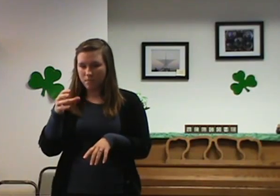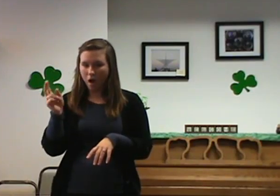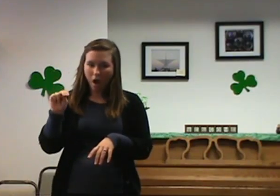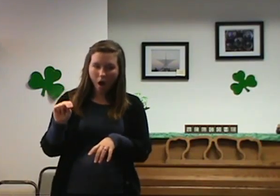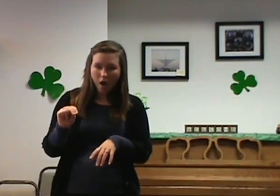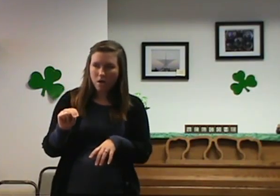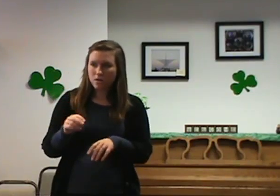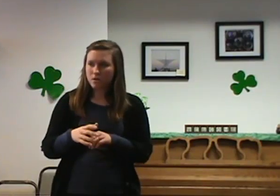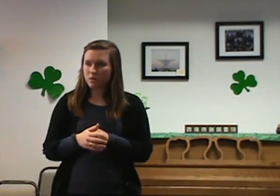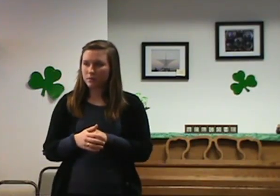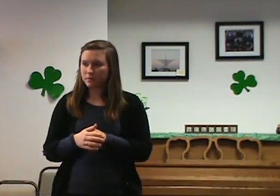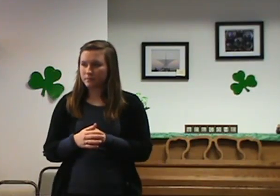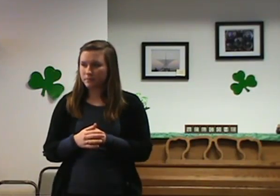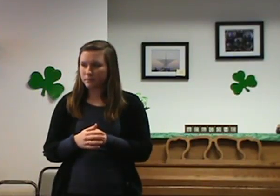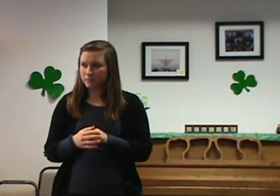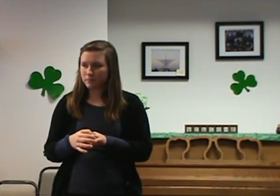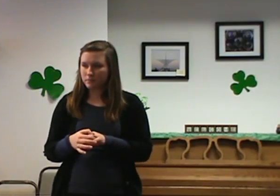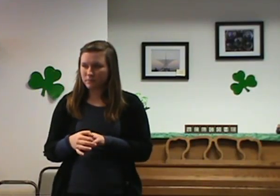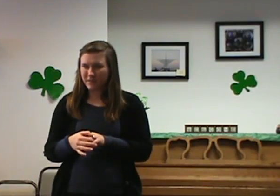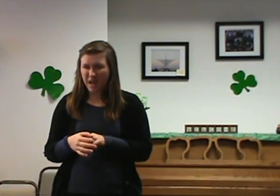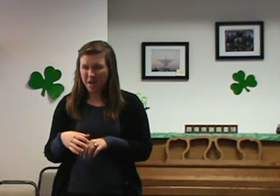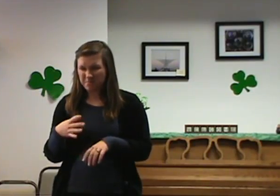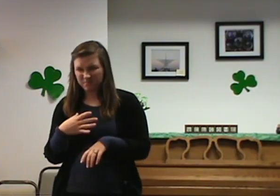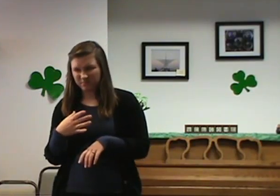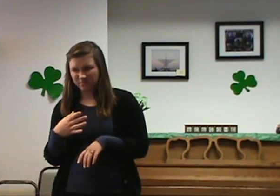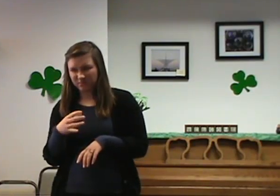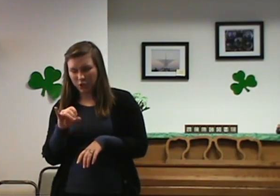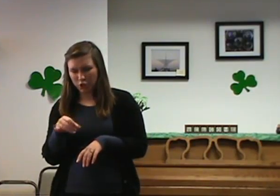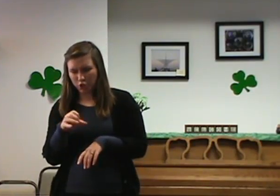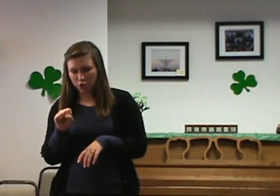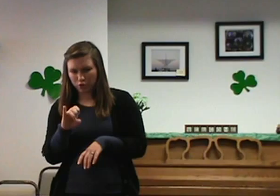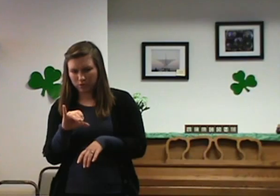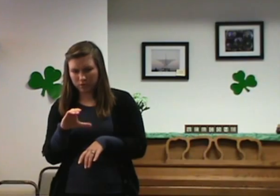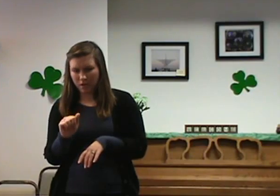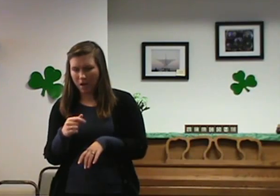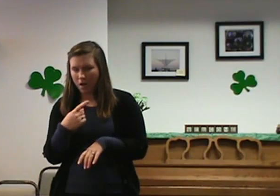because if you have them turned the wrong way and you touch the handle, With the LED light.